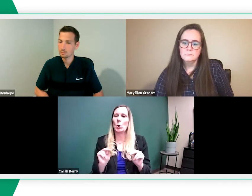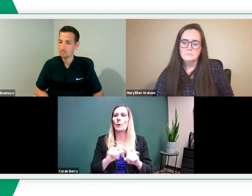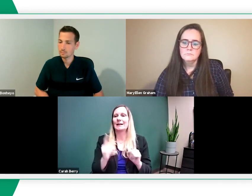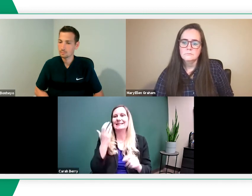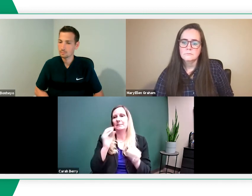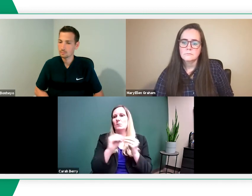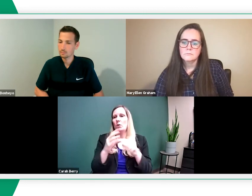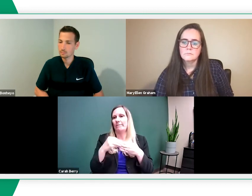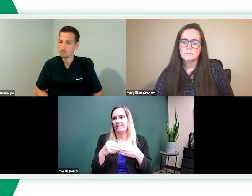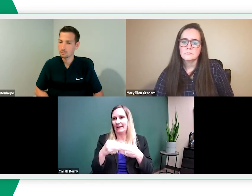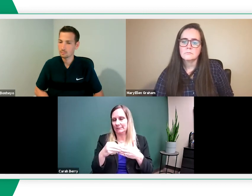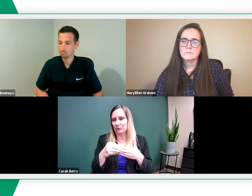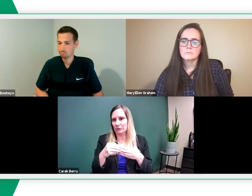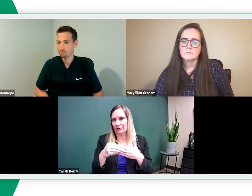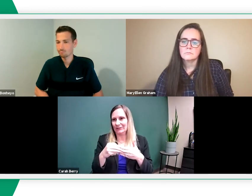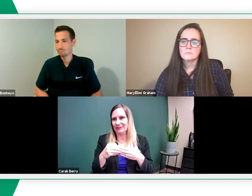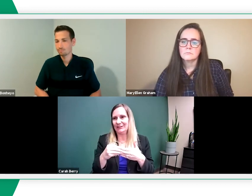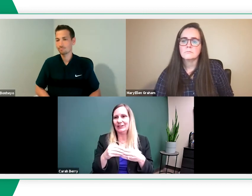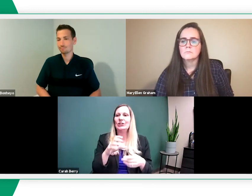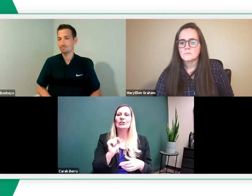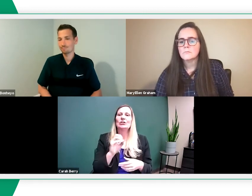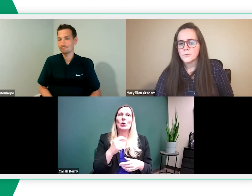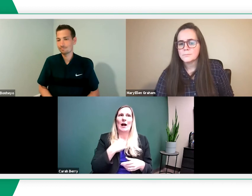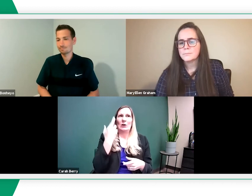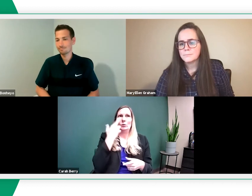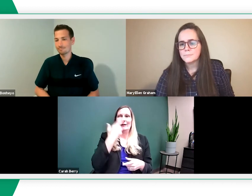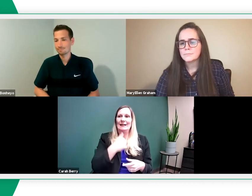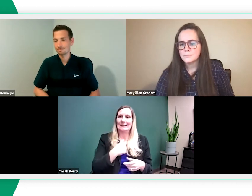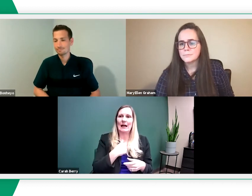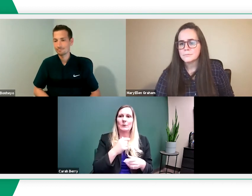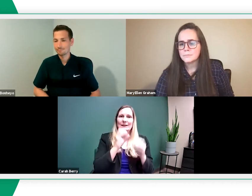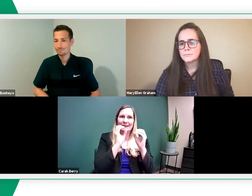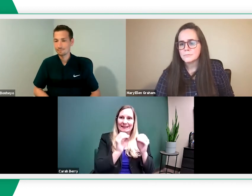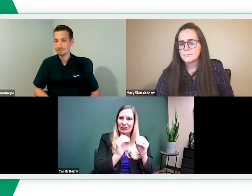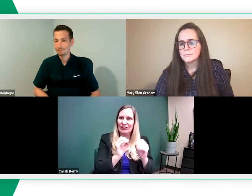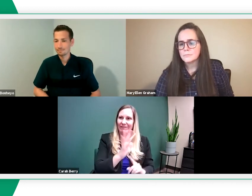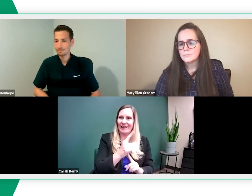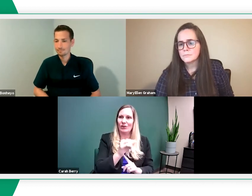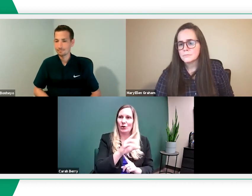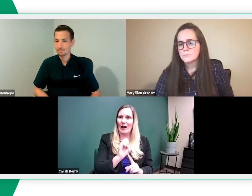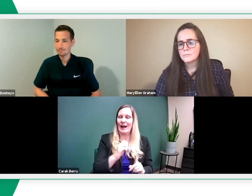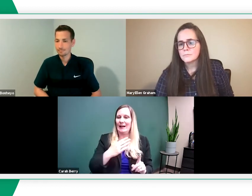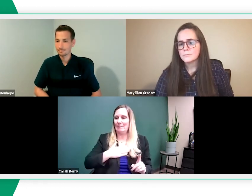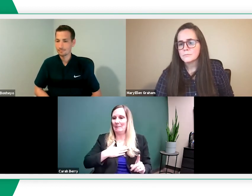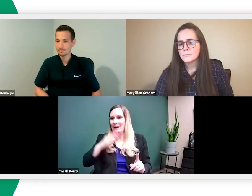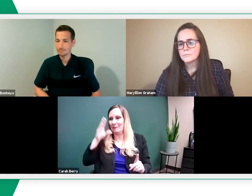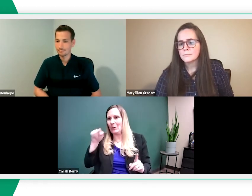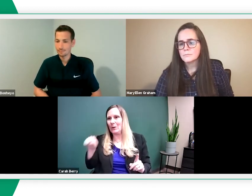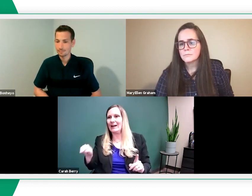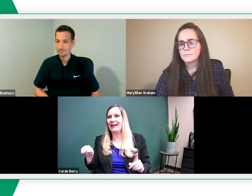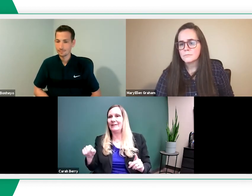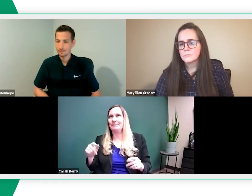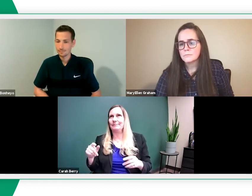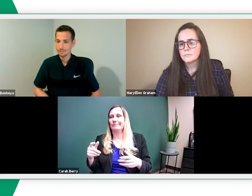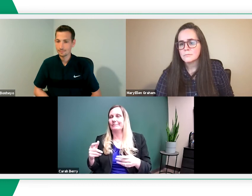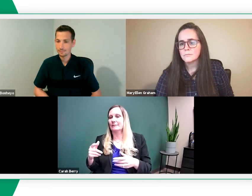So it really this job is easier in no way, but I knew it'd be more flexible. And I realized that I was teaching